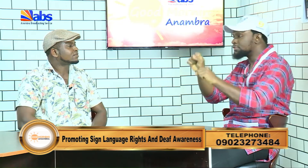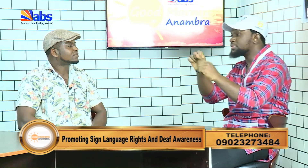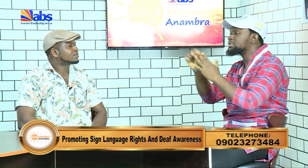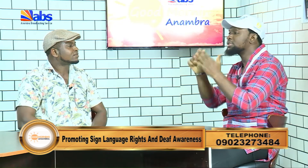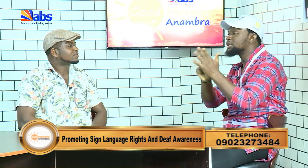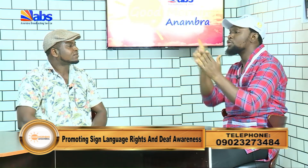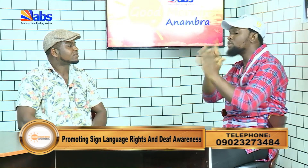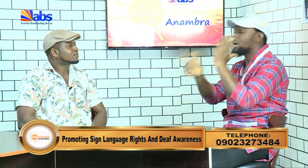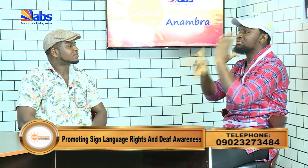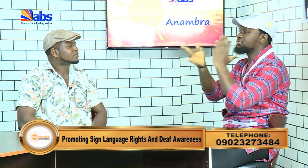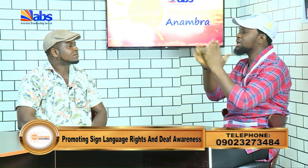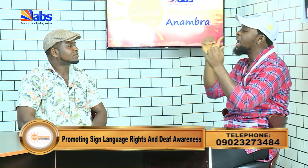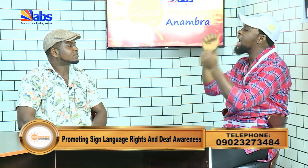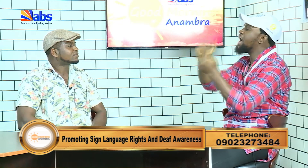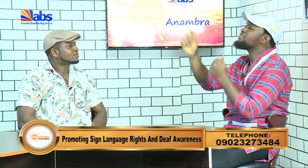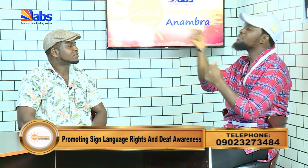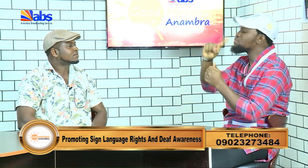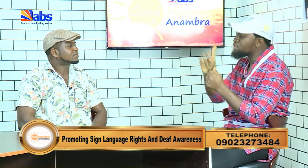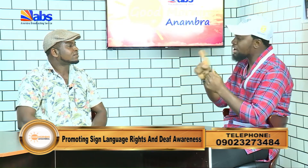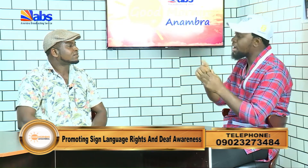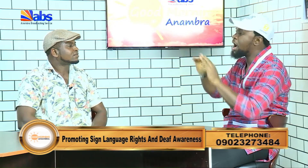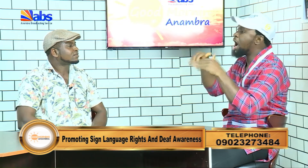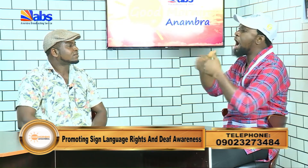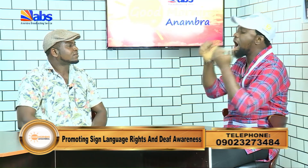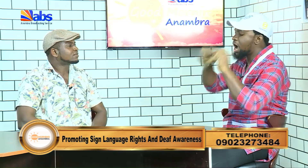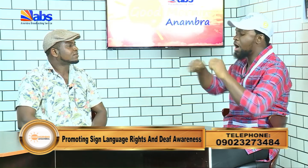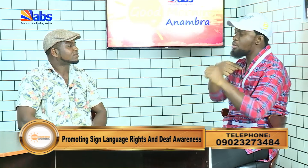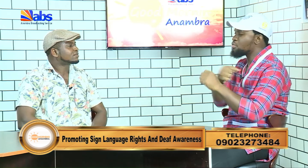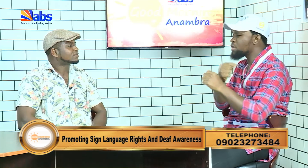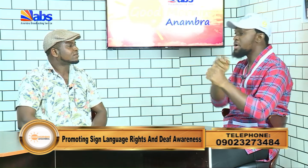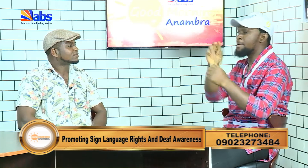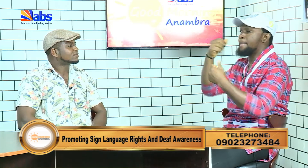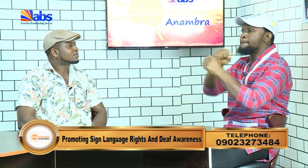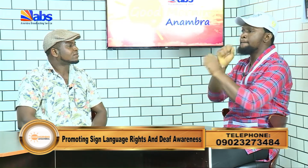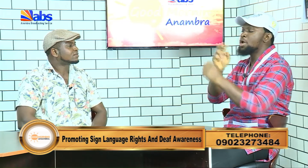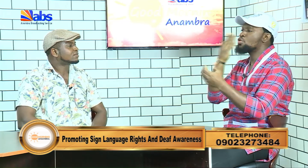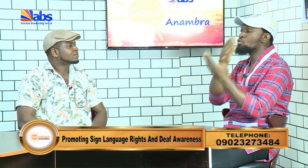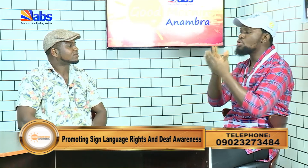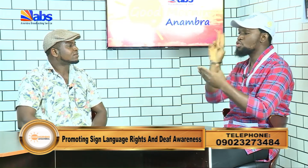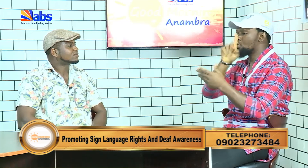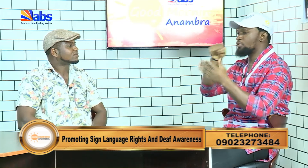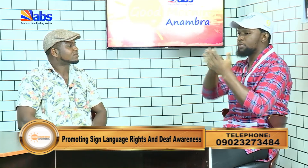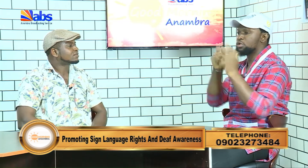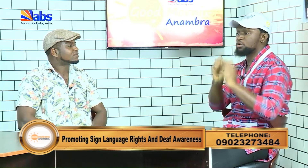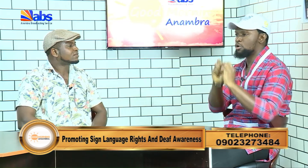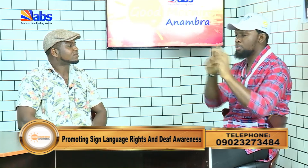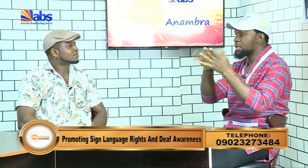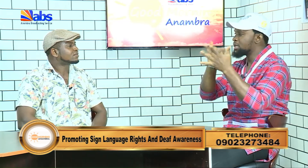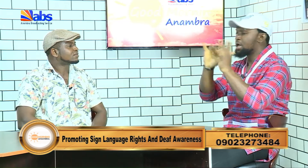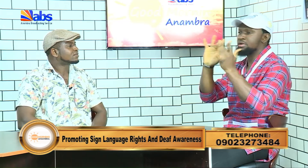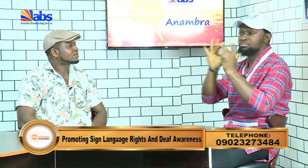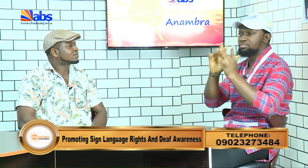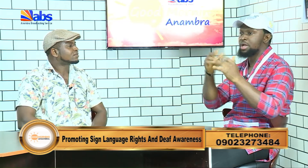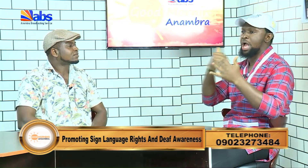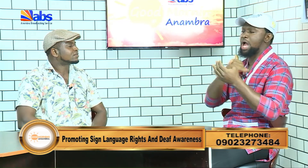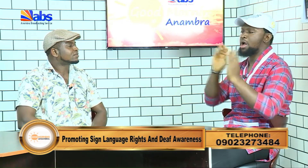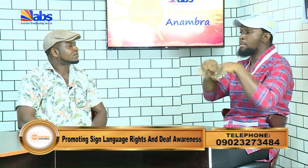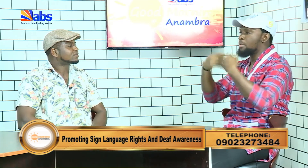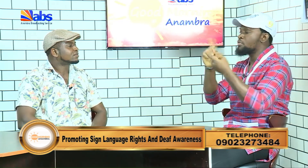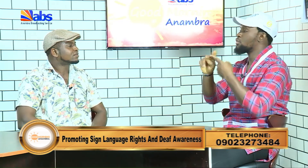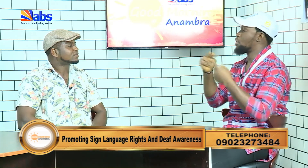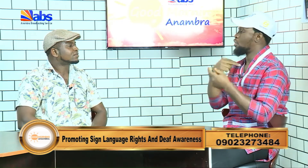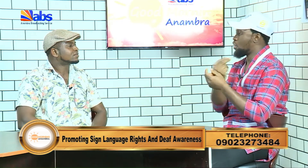is everywhere and everything technology. How can we leverage on this opportunity that the internet technology has provided to